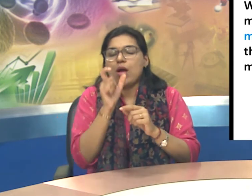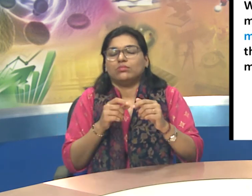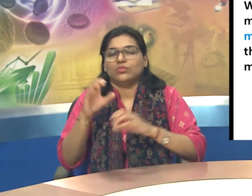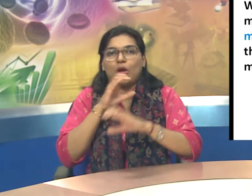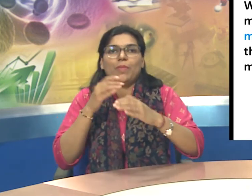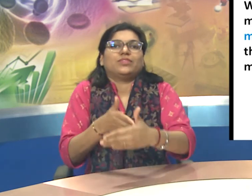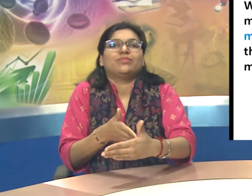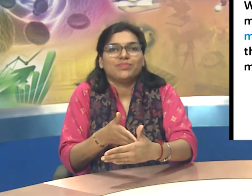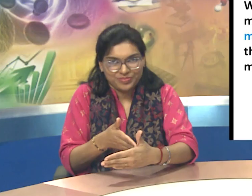are not